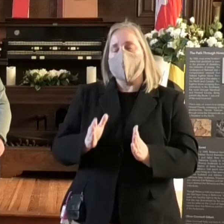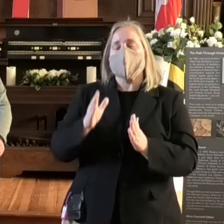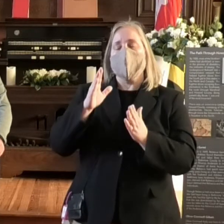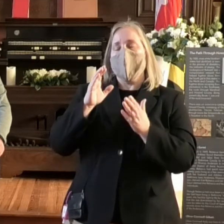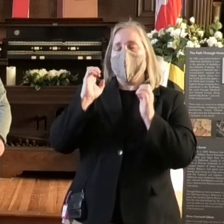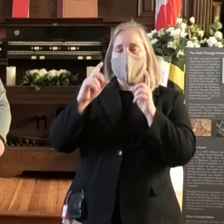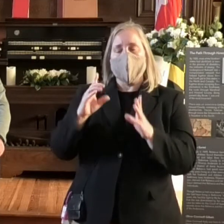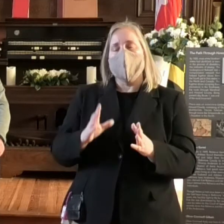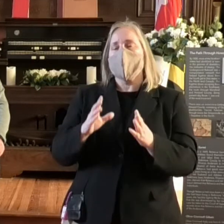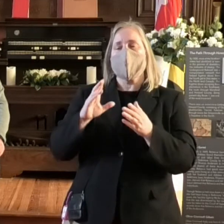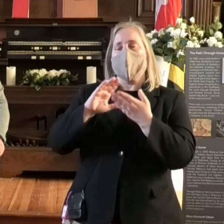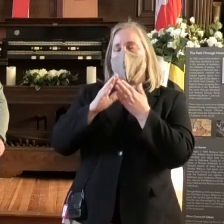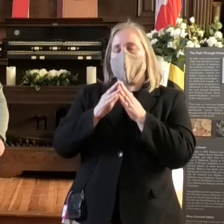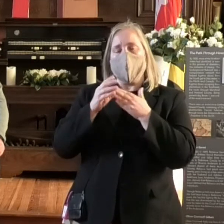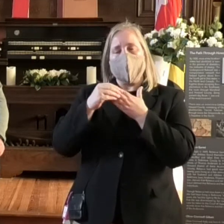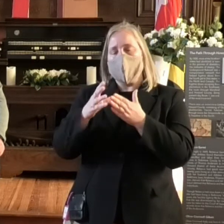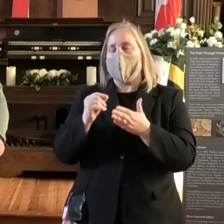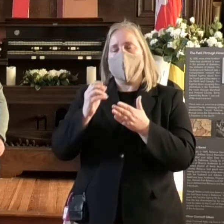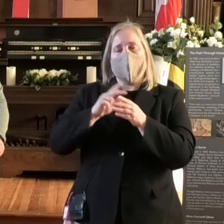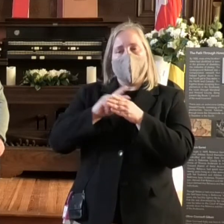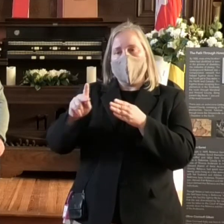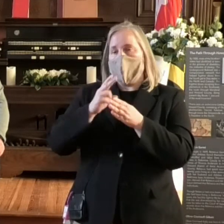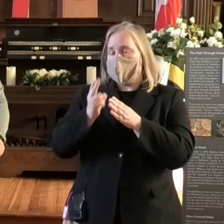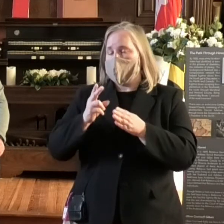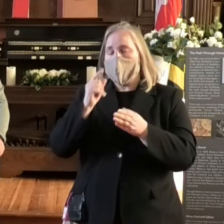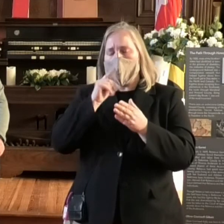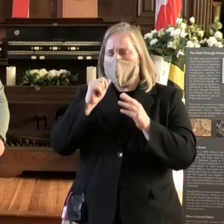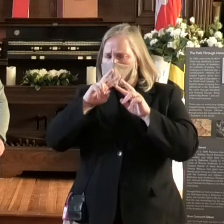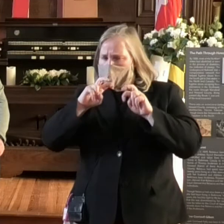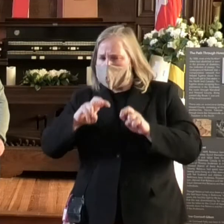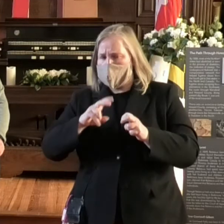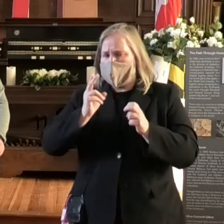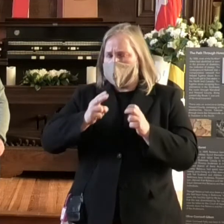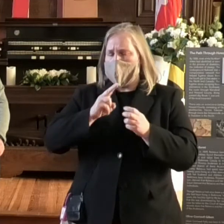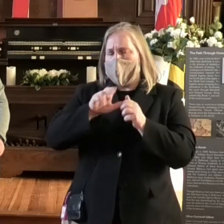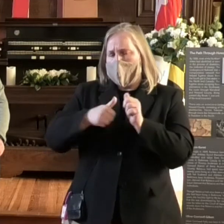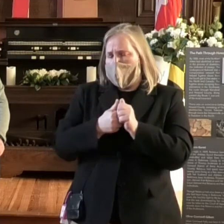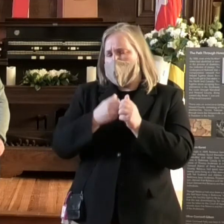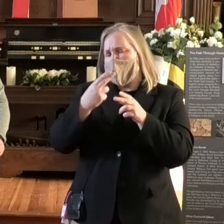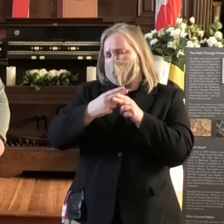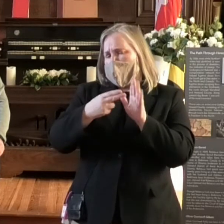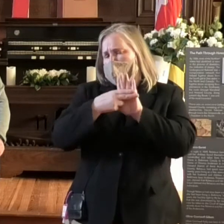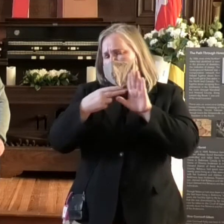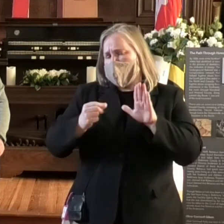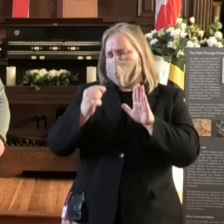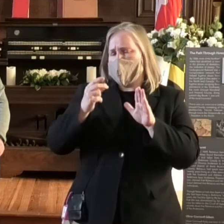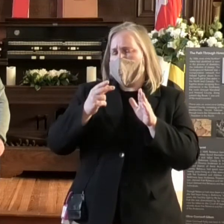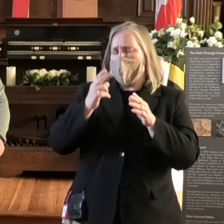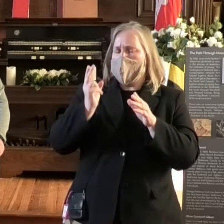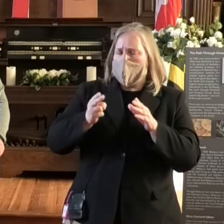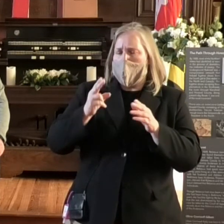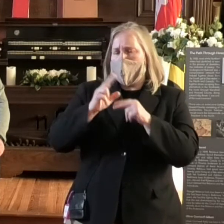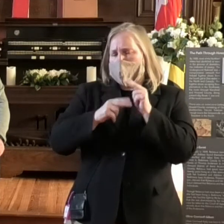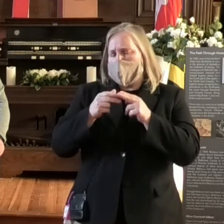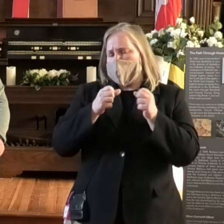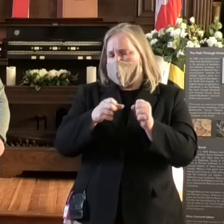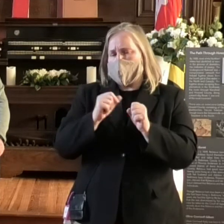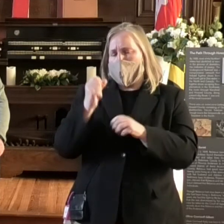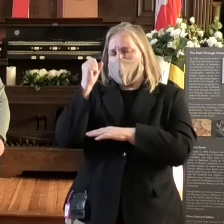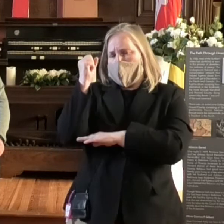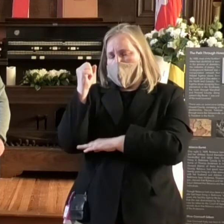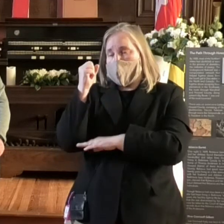and professional historians who will look at the history behind the naming of specific buildings, streets, and landmarks. We will also provide